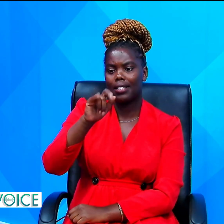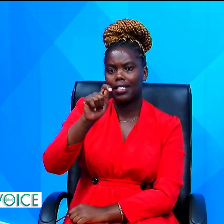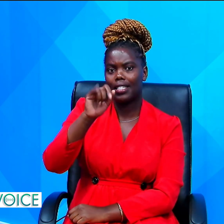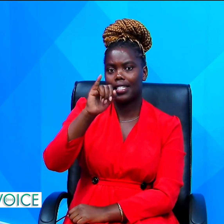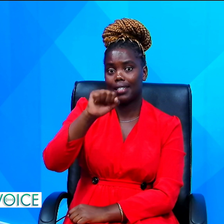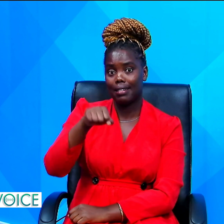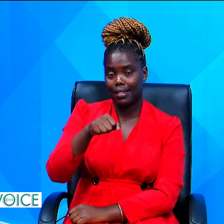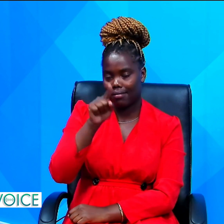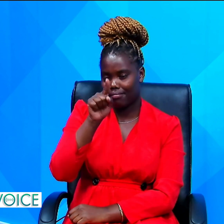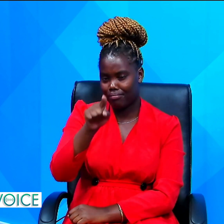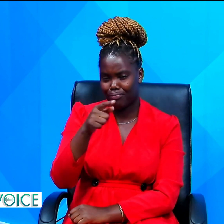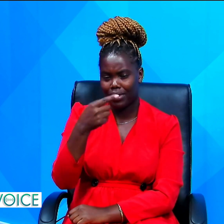hepatitis.